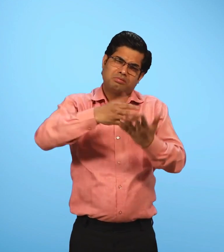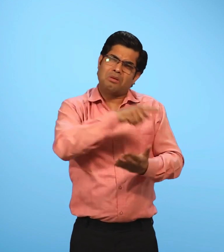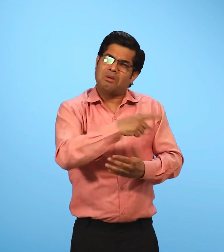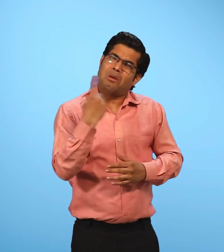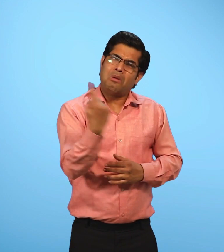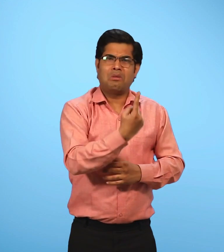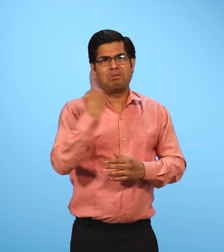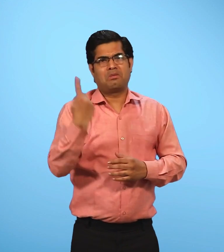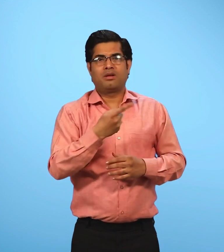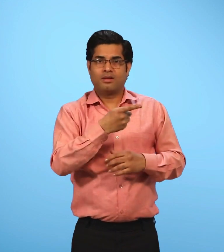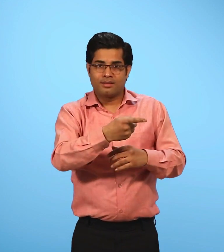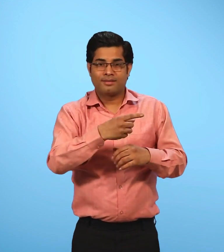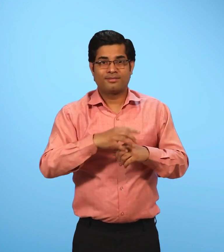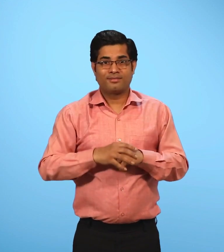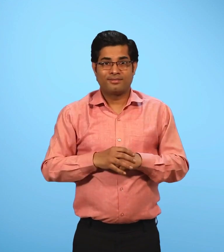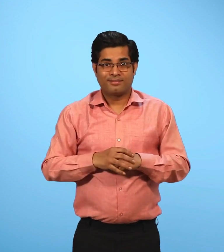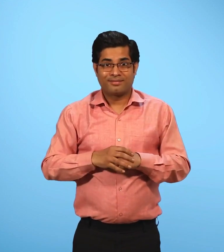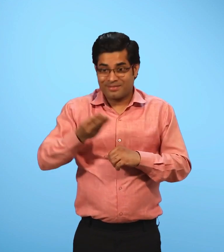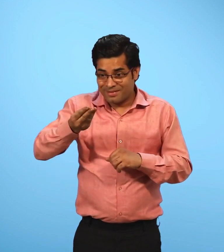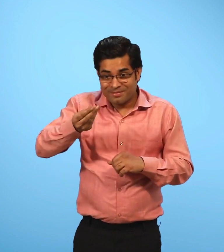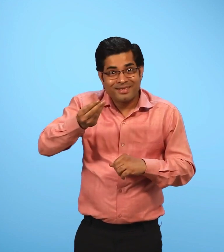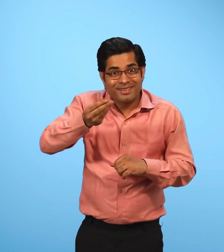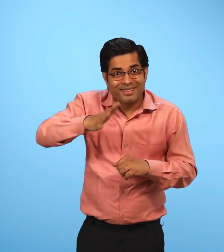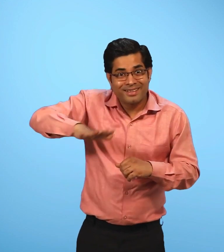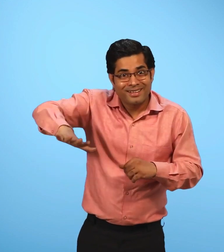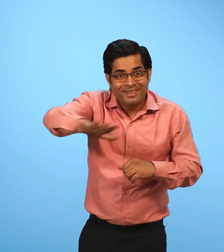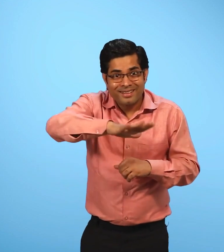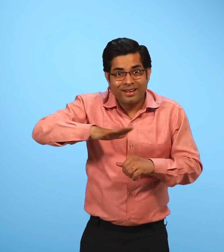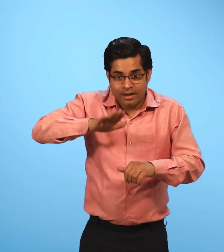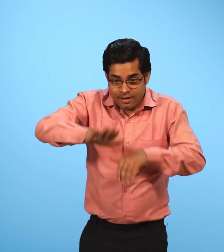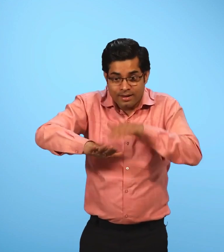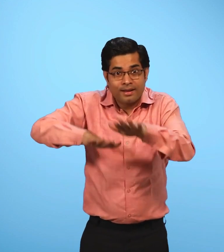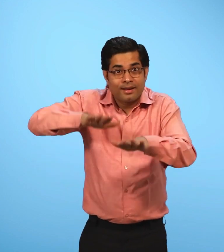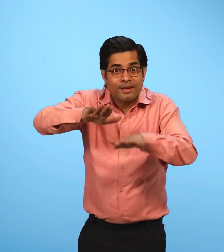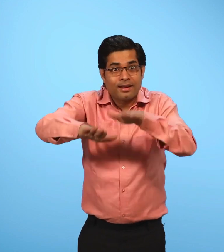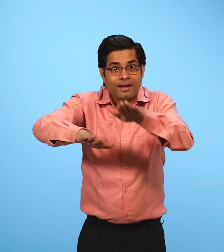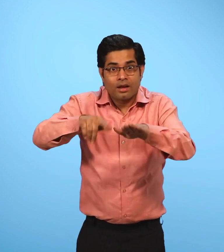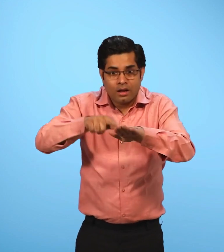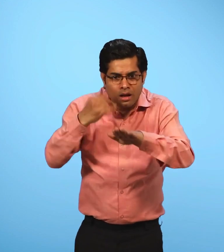He had been alone for many years and longed for company.